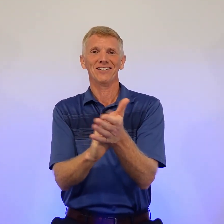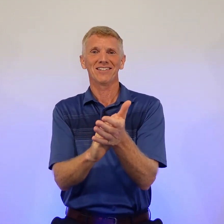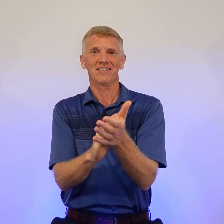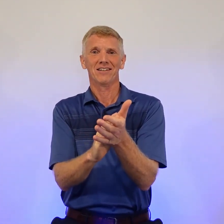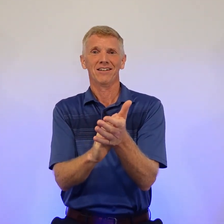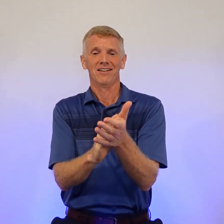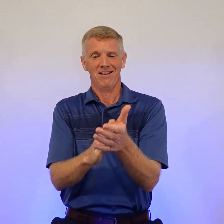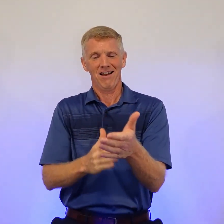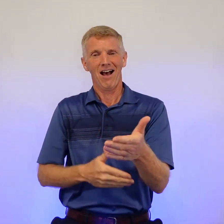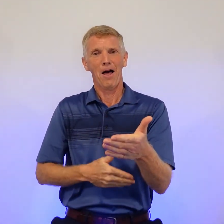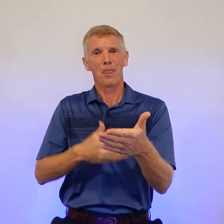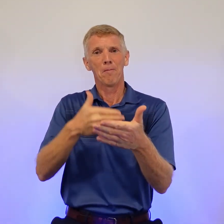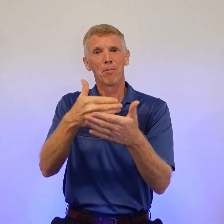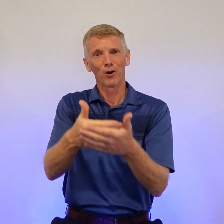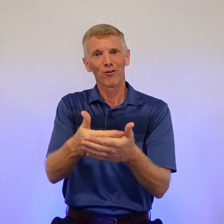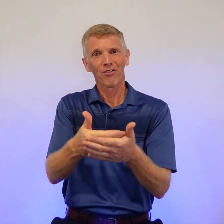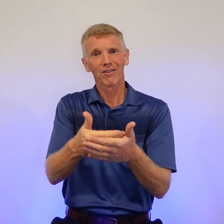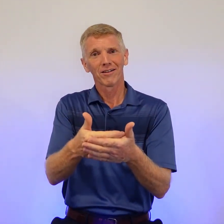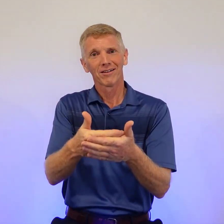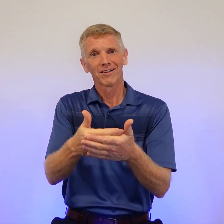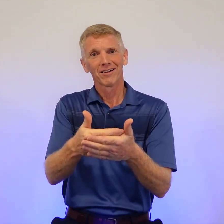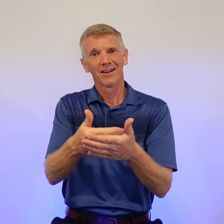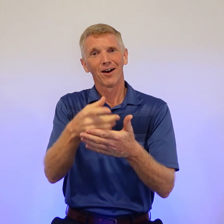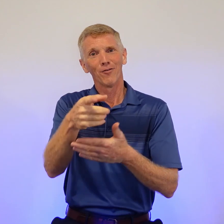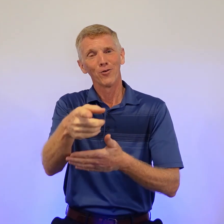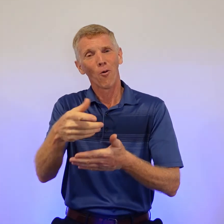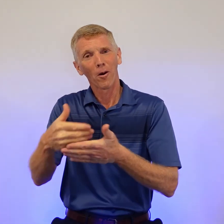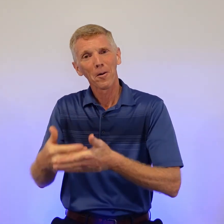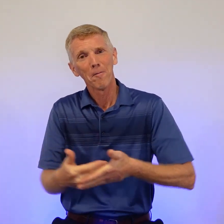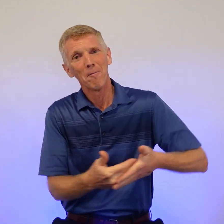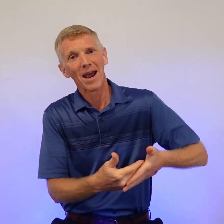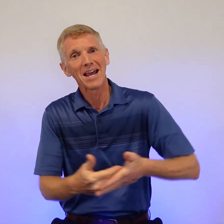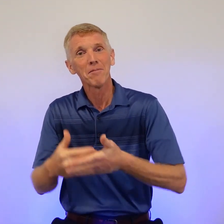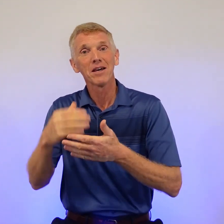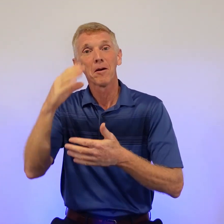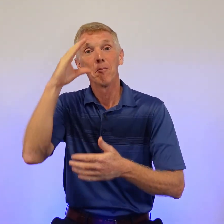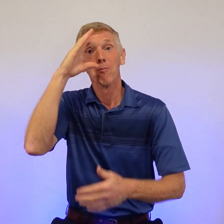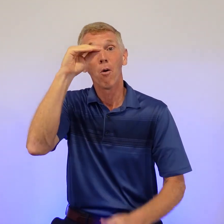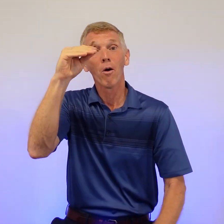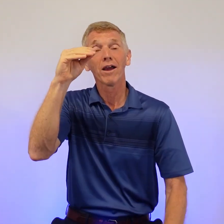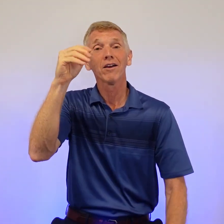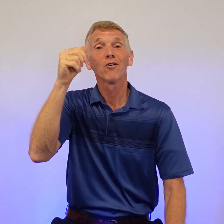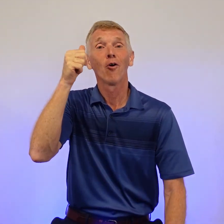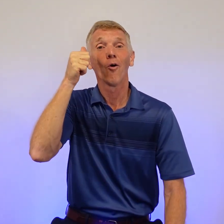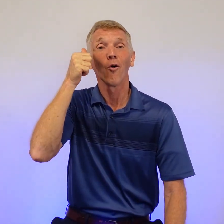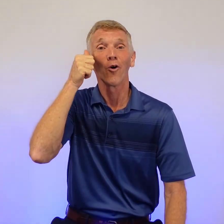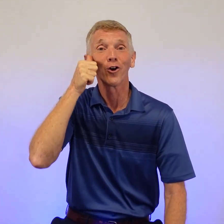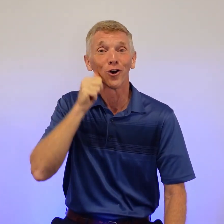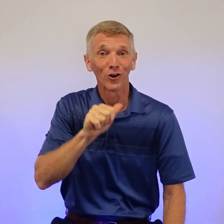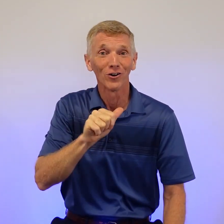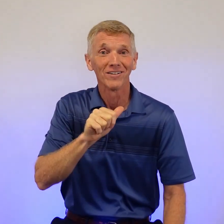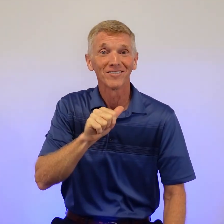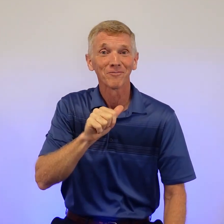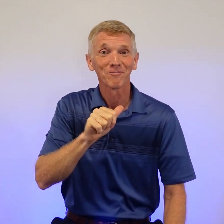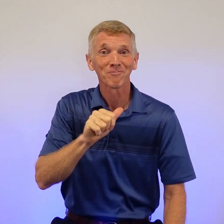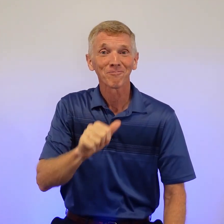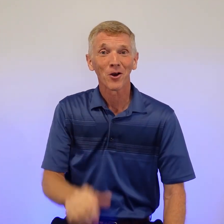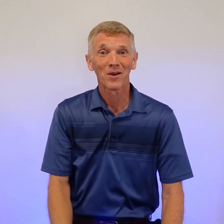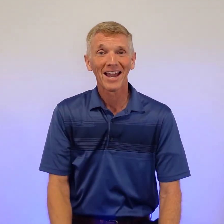Congratulations on the birth of your baby boy or girl. Okay,